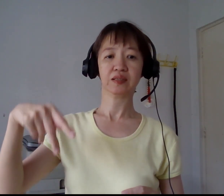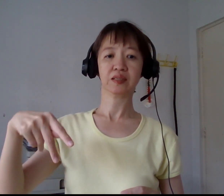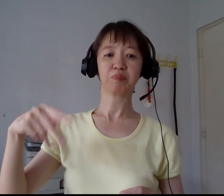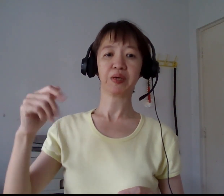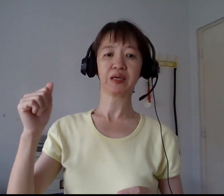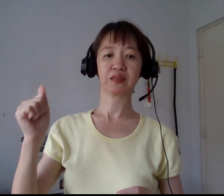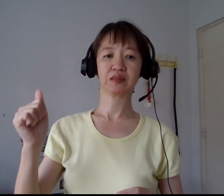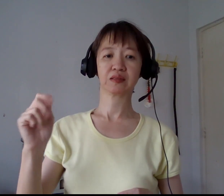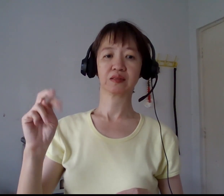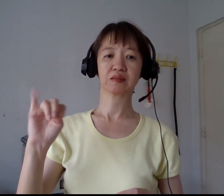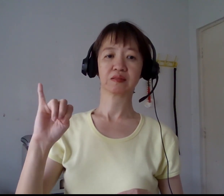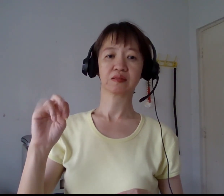in pain?